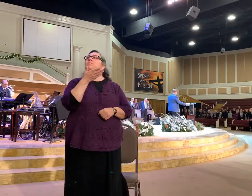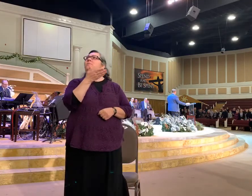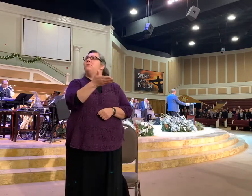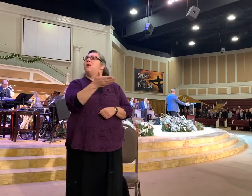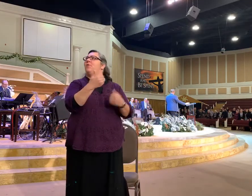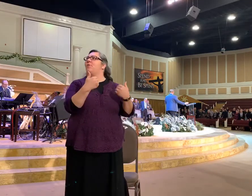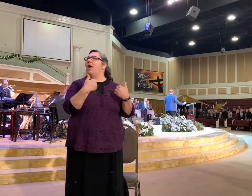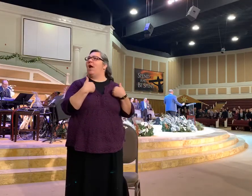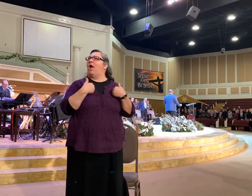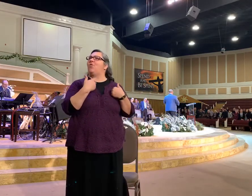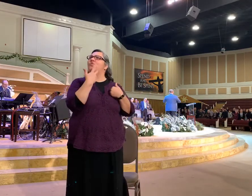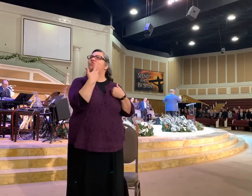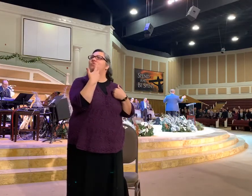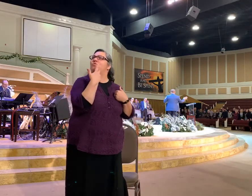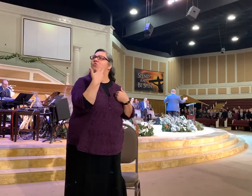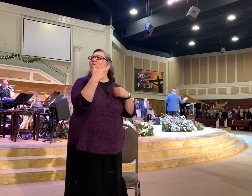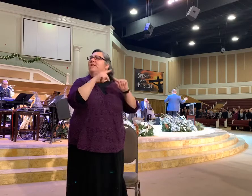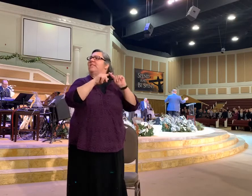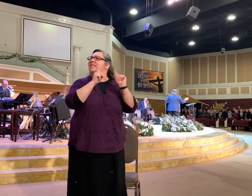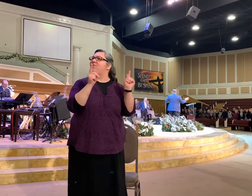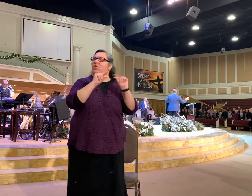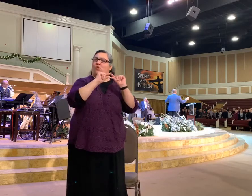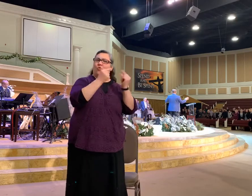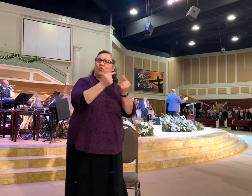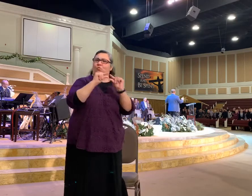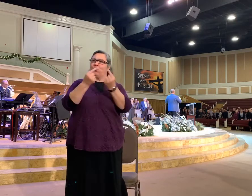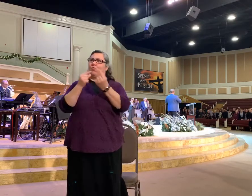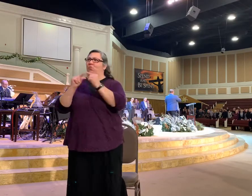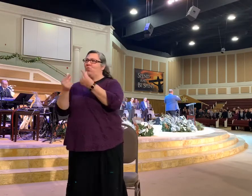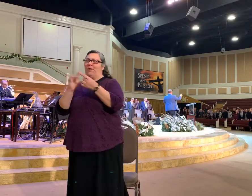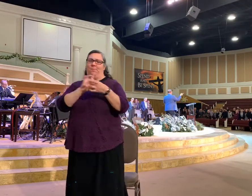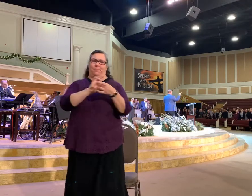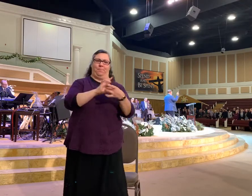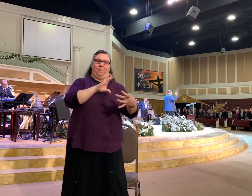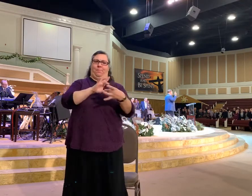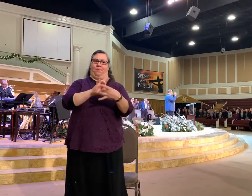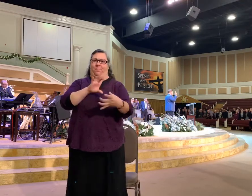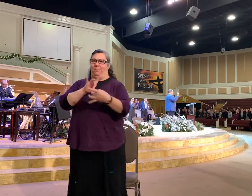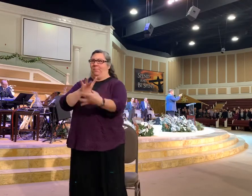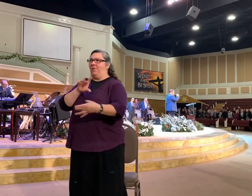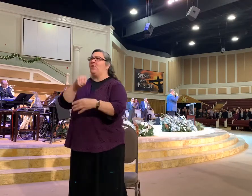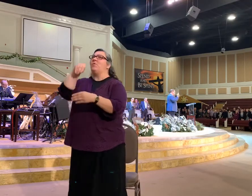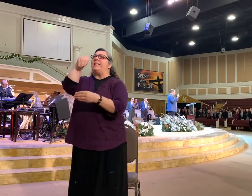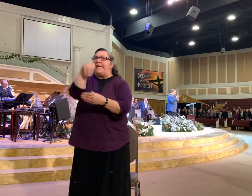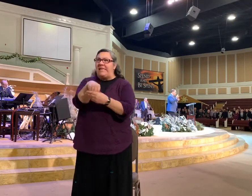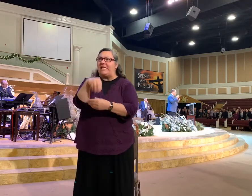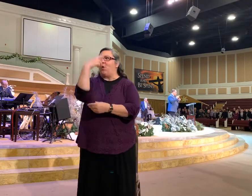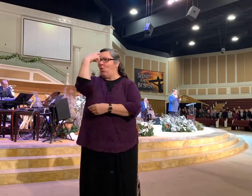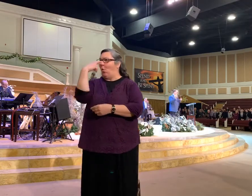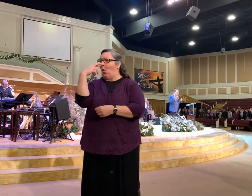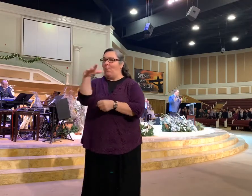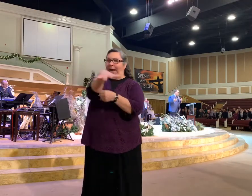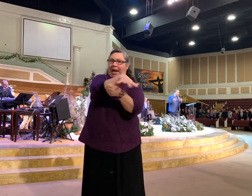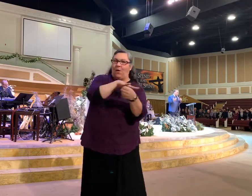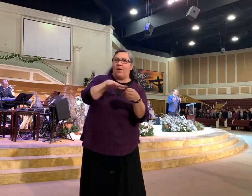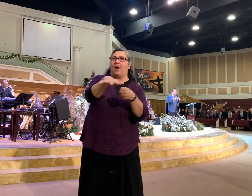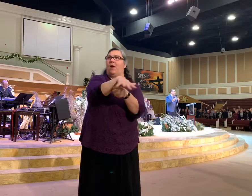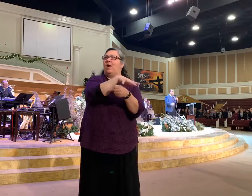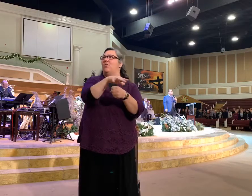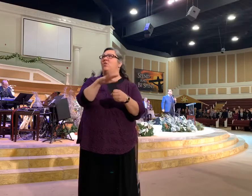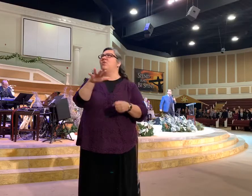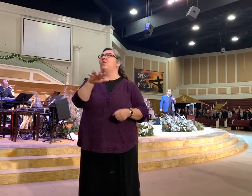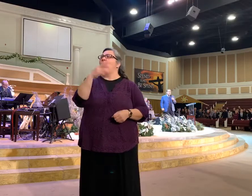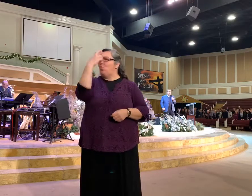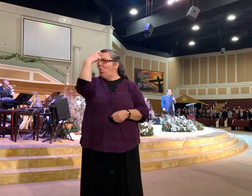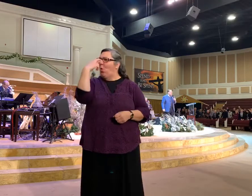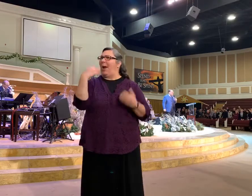three different groups that were disconnected that were in the greater Rome, metropolitan Rome is about 4 million